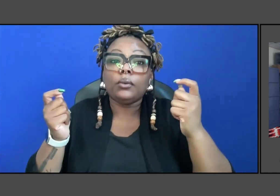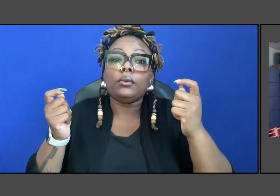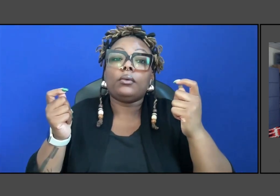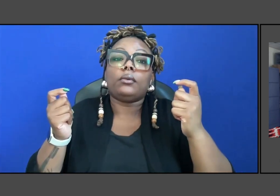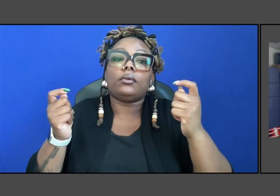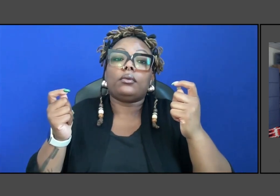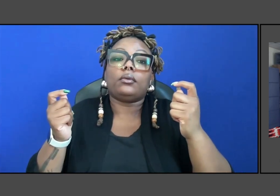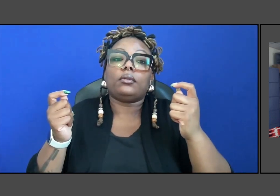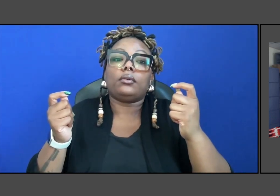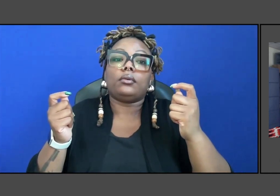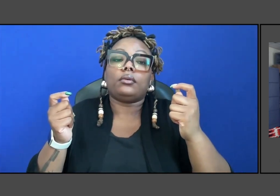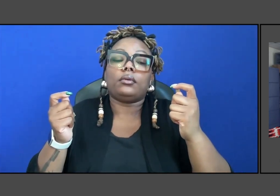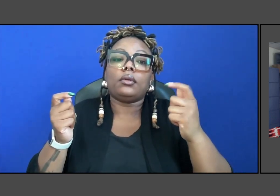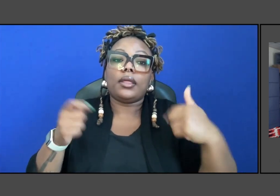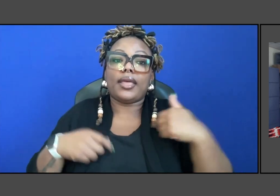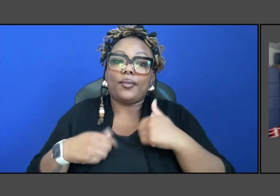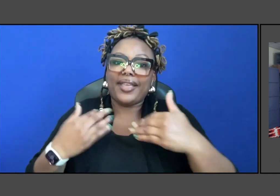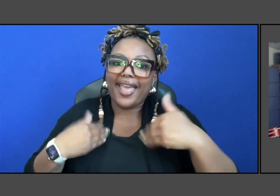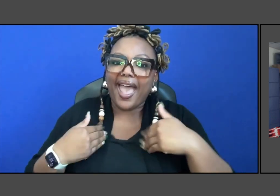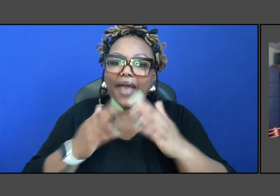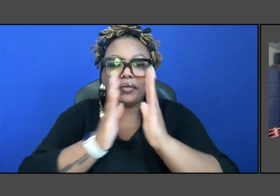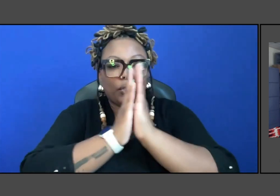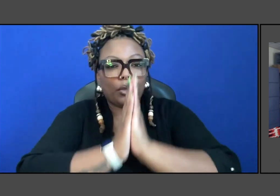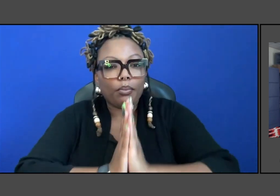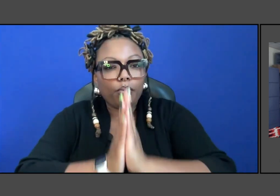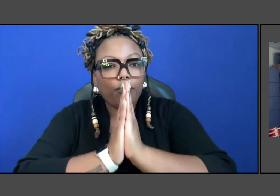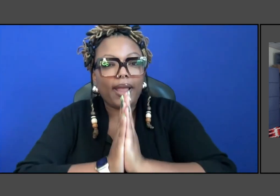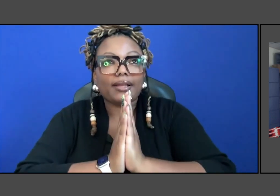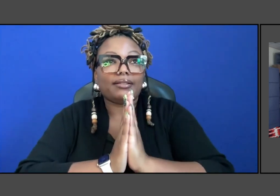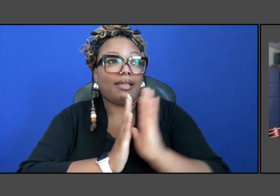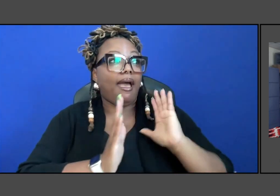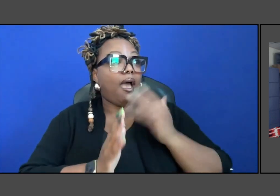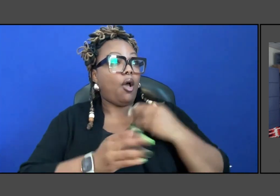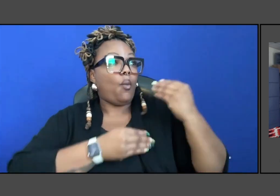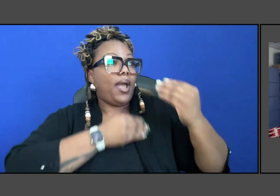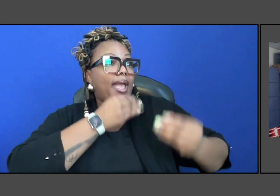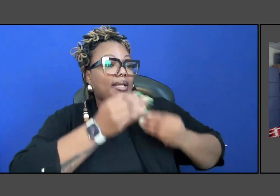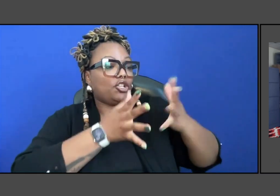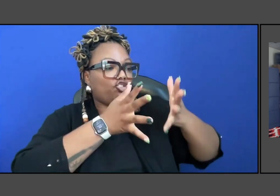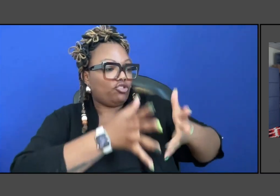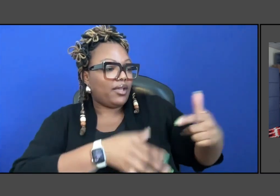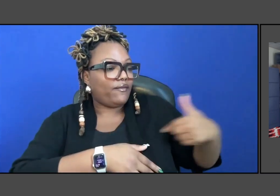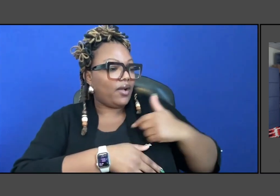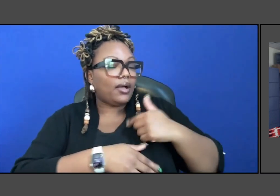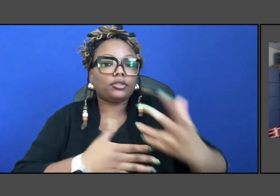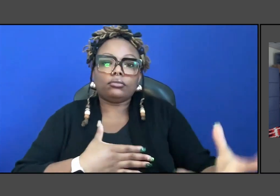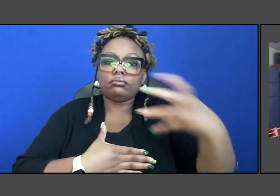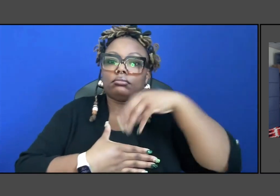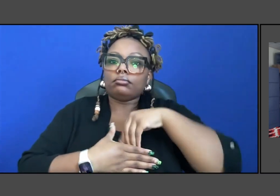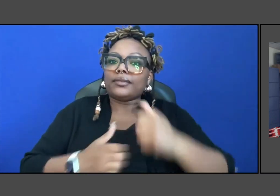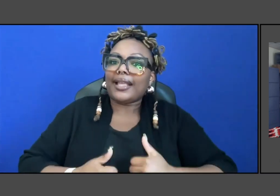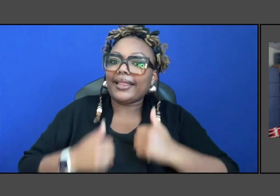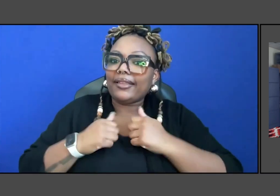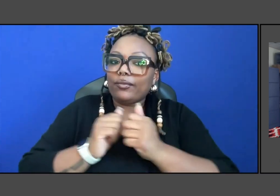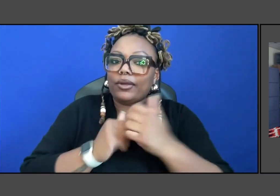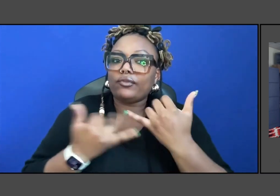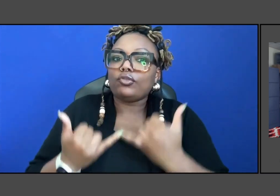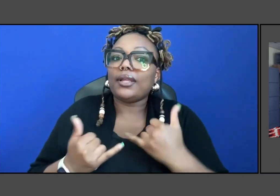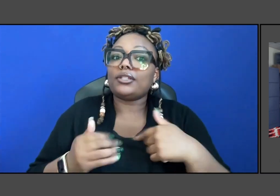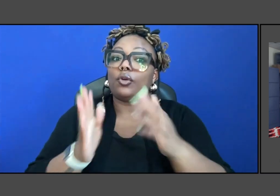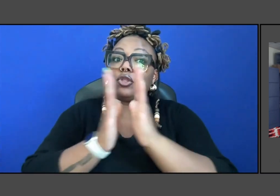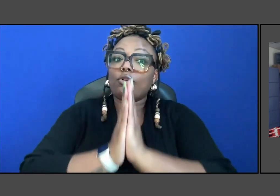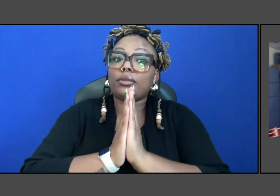fortitude and prayers that our ancestors left for us to live within today. And so those prayers are now in the